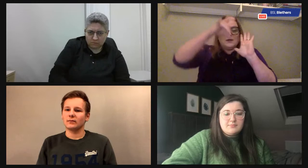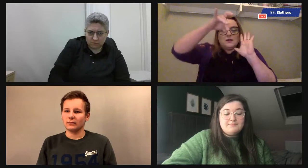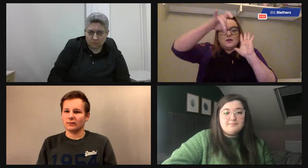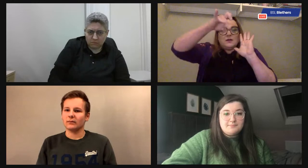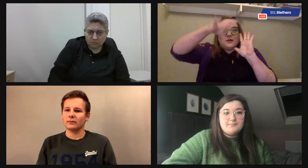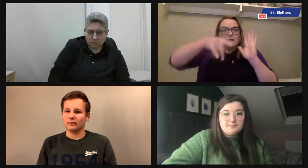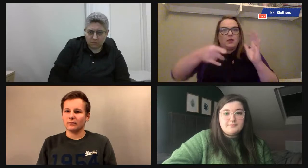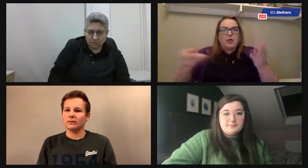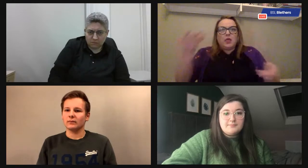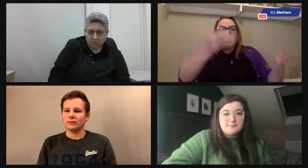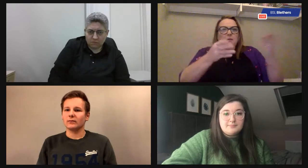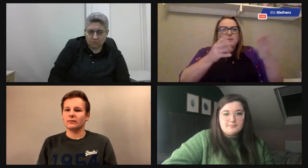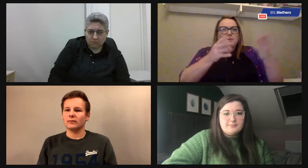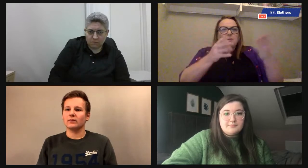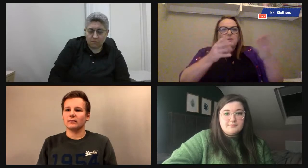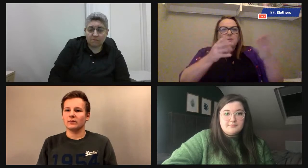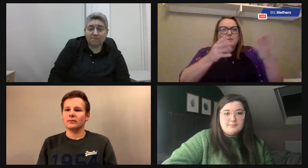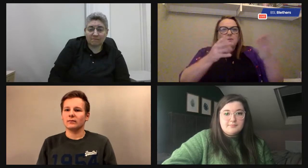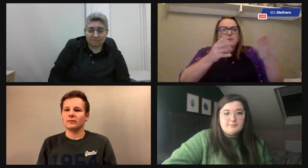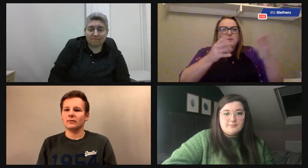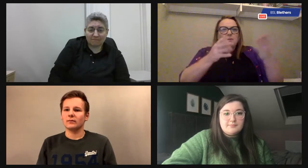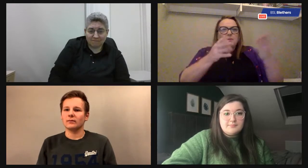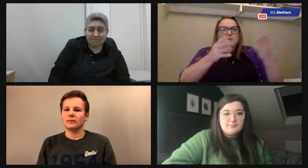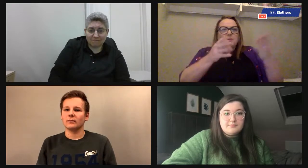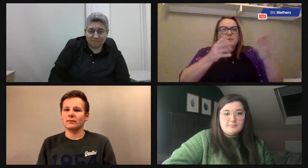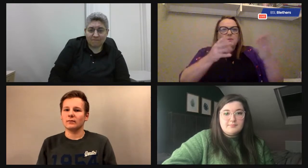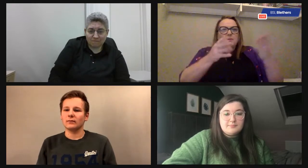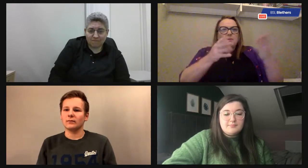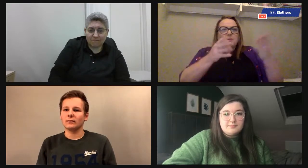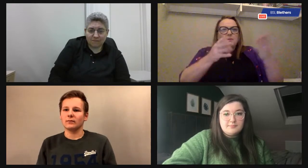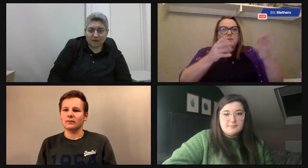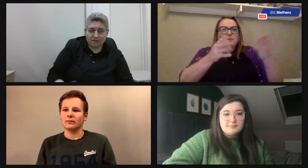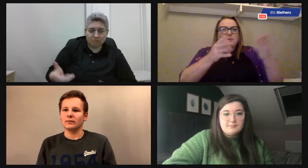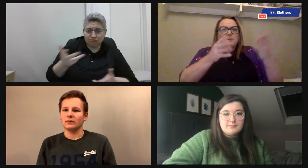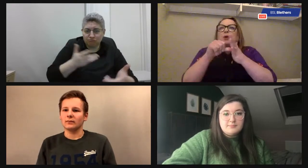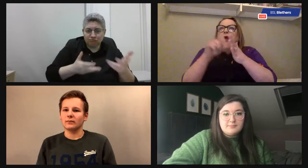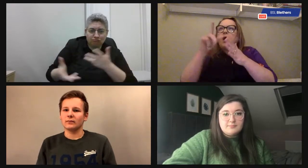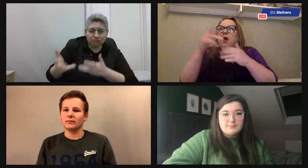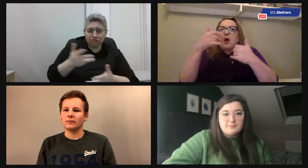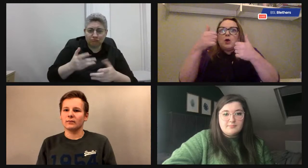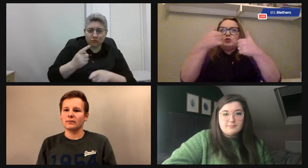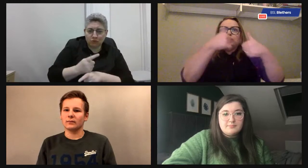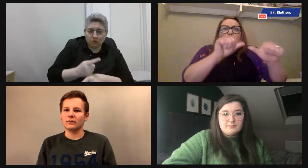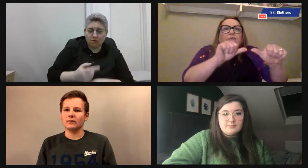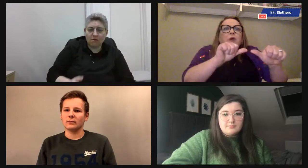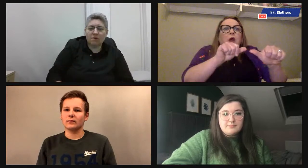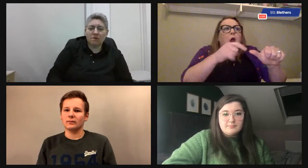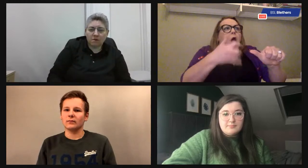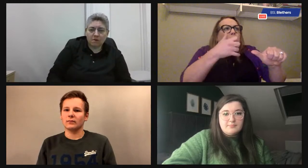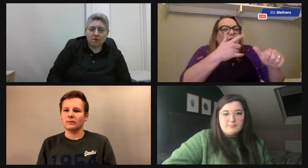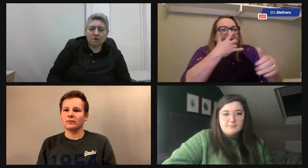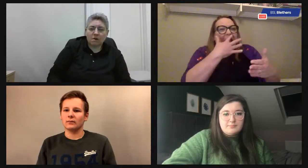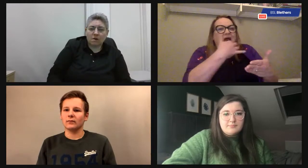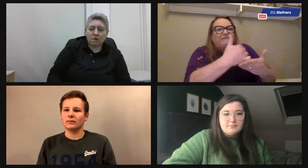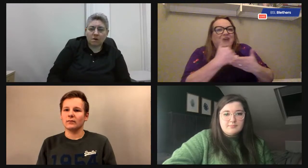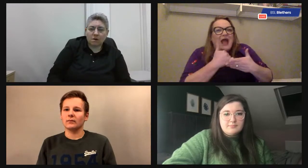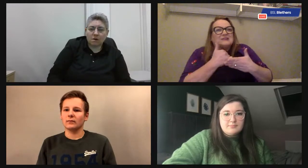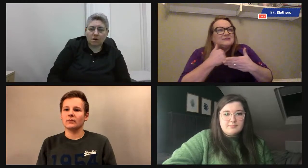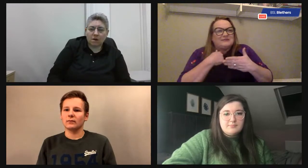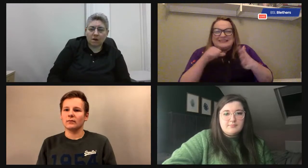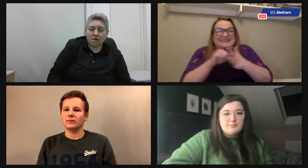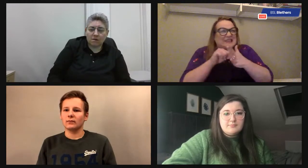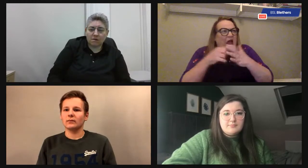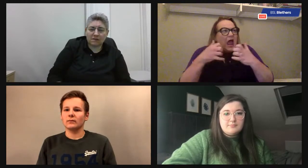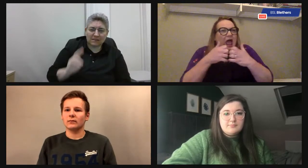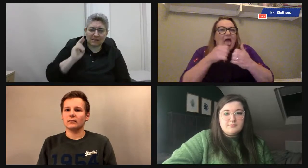Well, I think what Kirsten has mentioned is a fantastic idea. You get a topic and then you have a discussion,